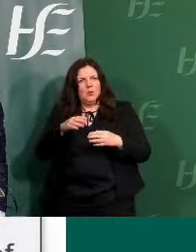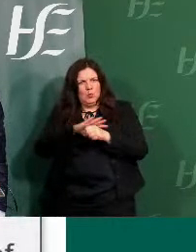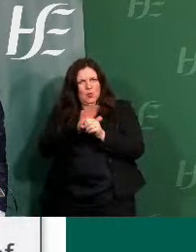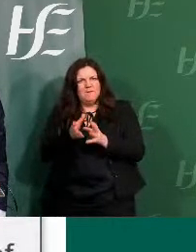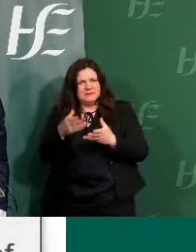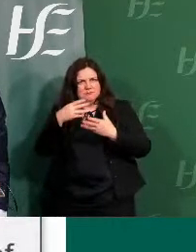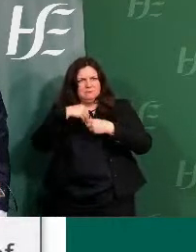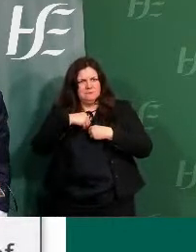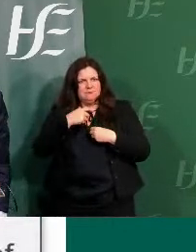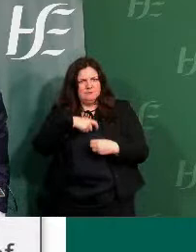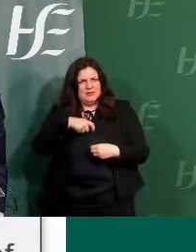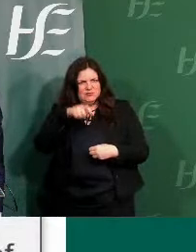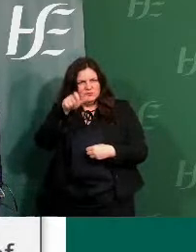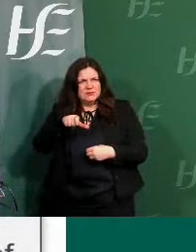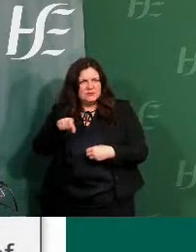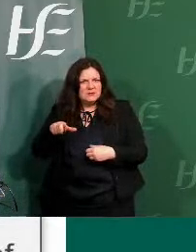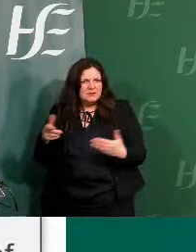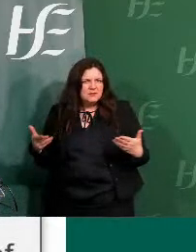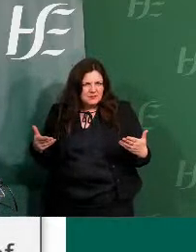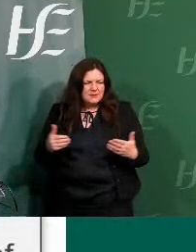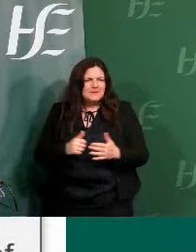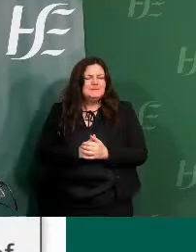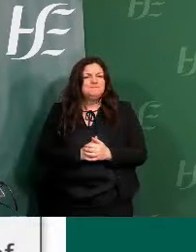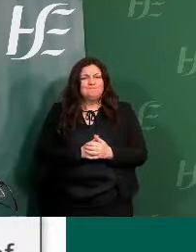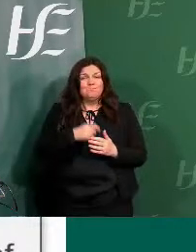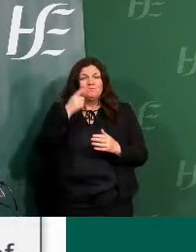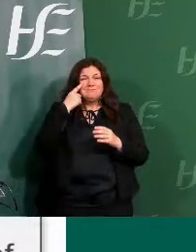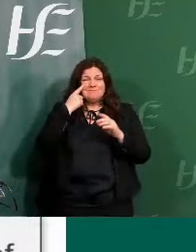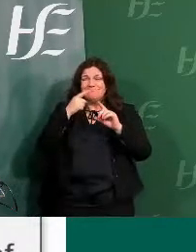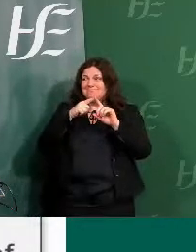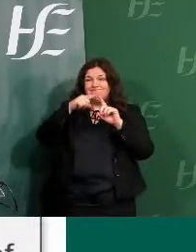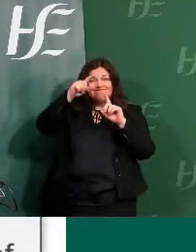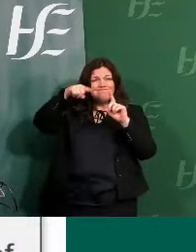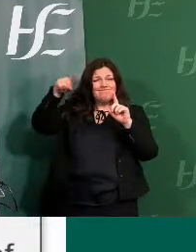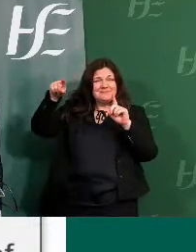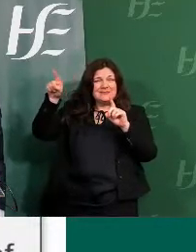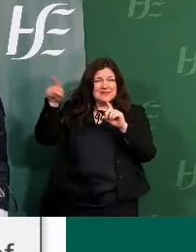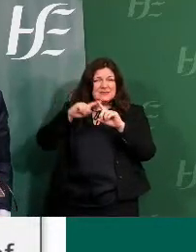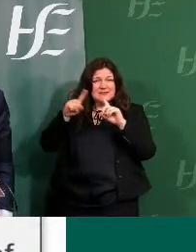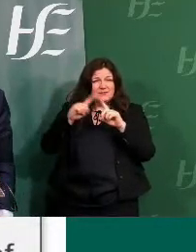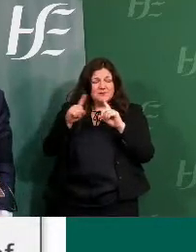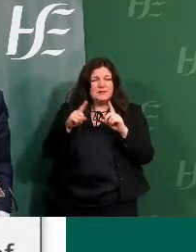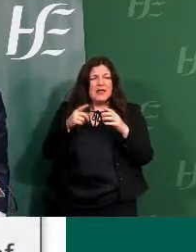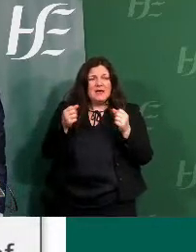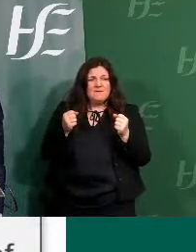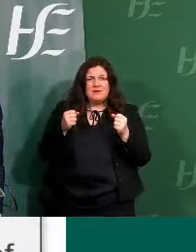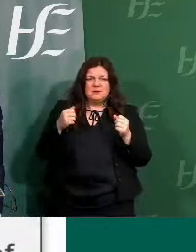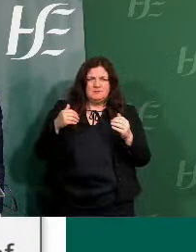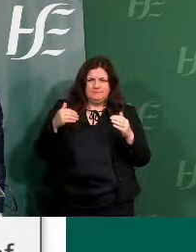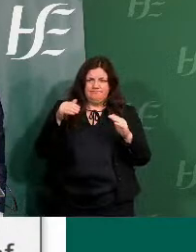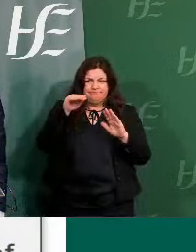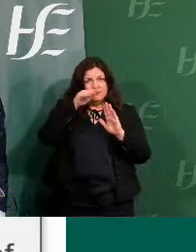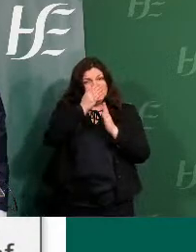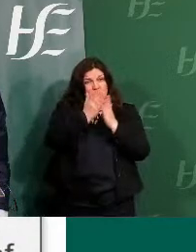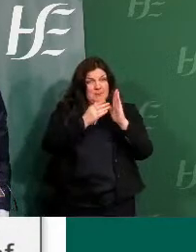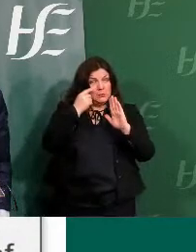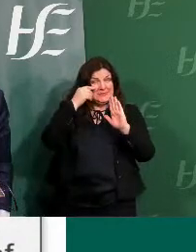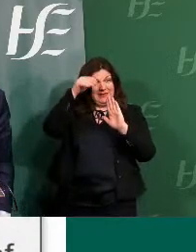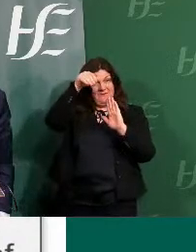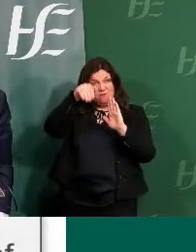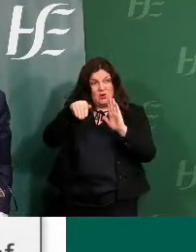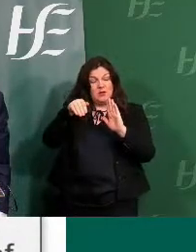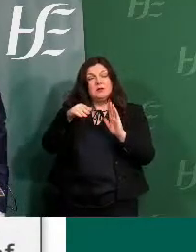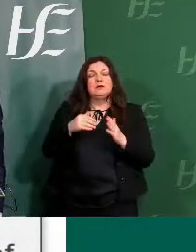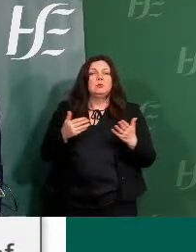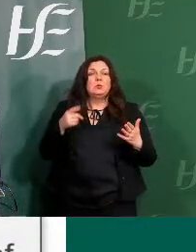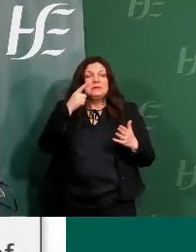COVID-19. And again, these trends, the top graph shows cases in the past week is steadying with a slight fall. Middle graph, the